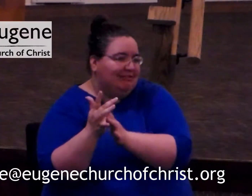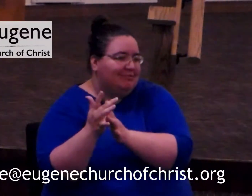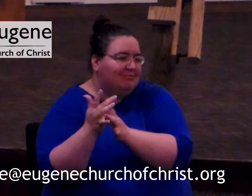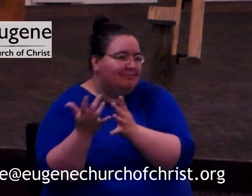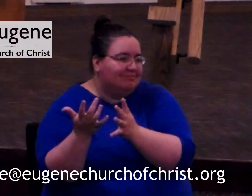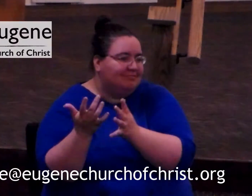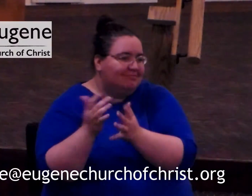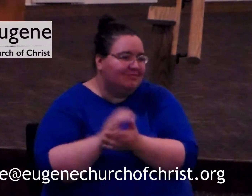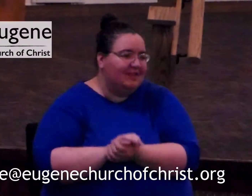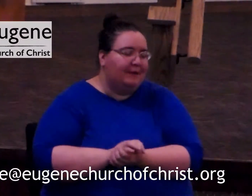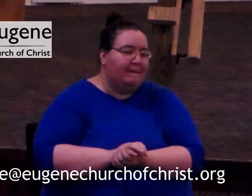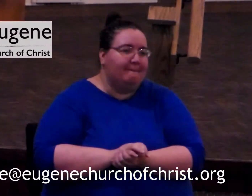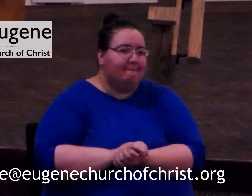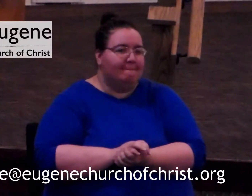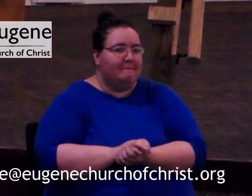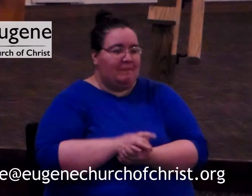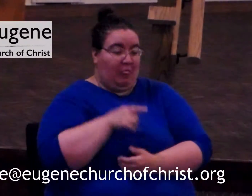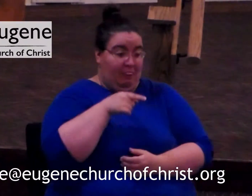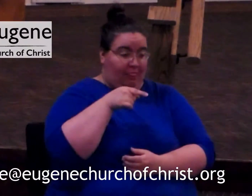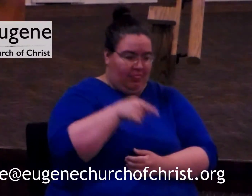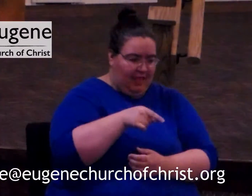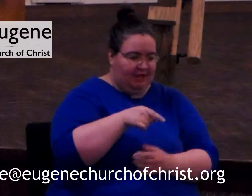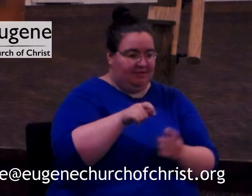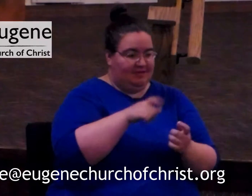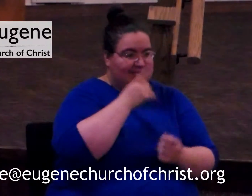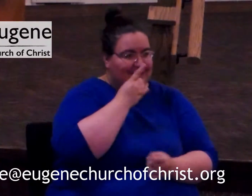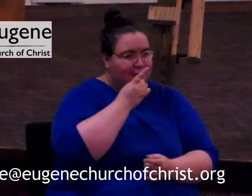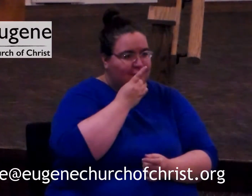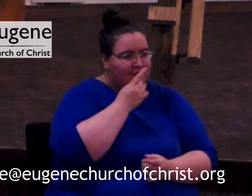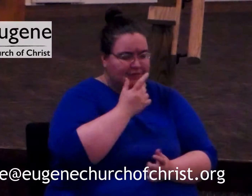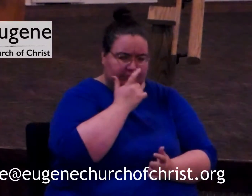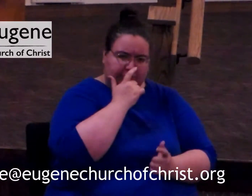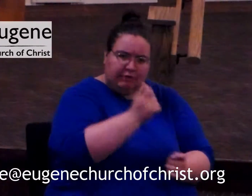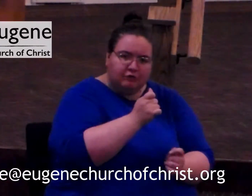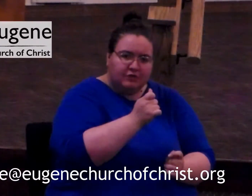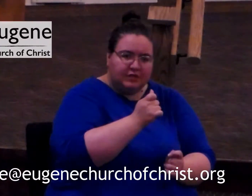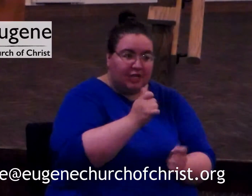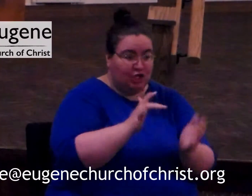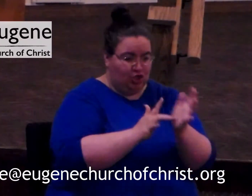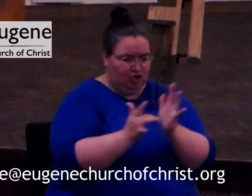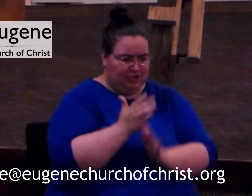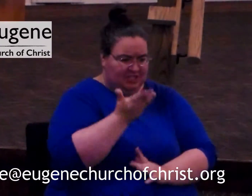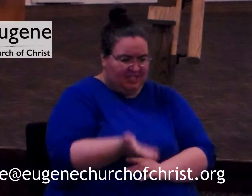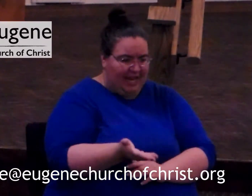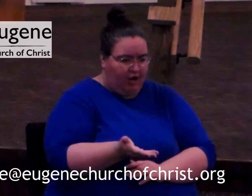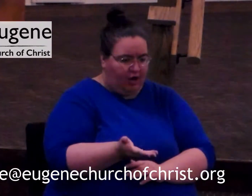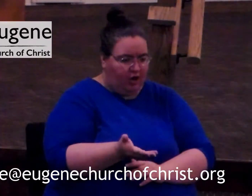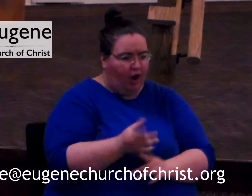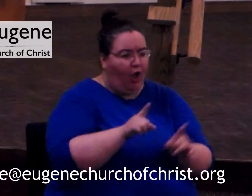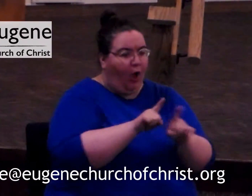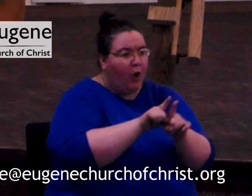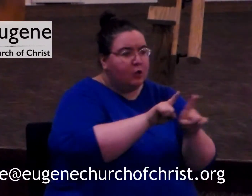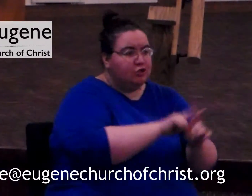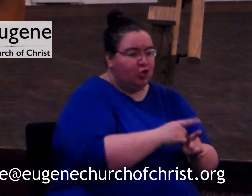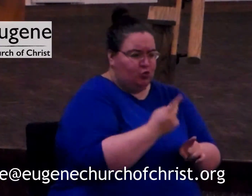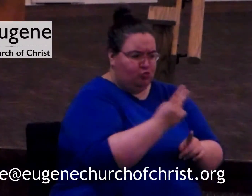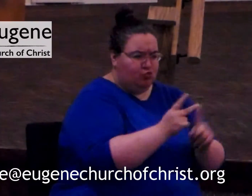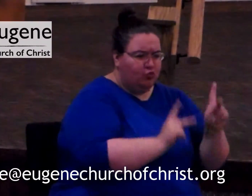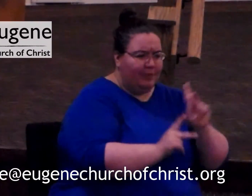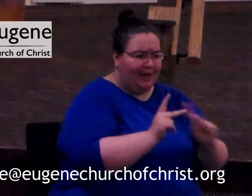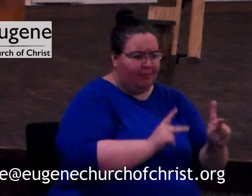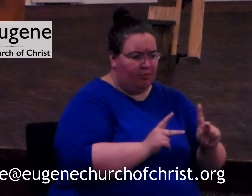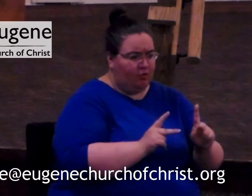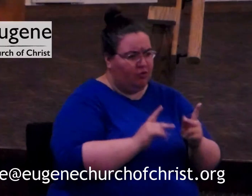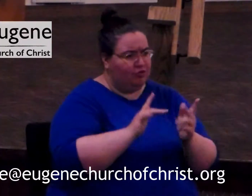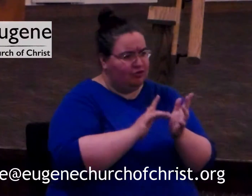not only do you have Jesus, the Son of God, there, but you have two people whose lives were forever changed in really unexplainable